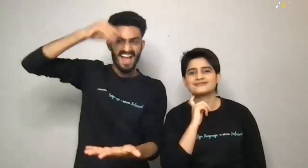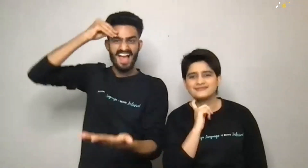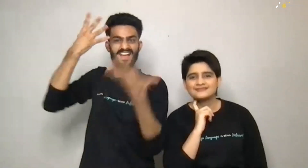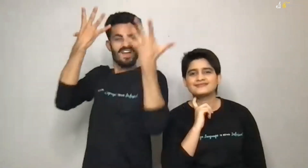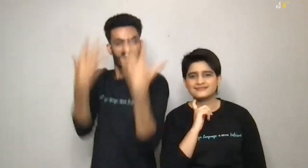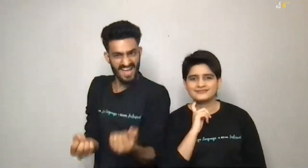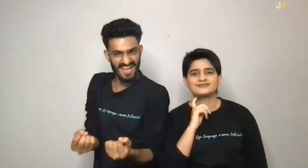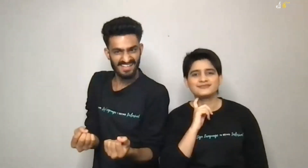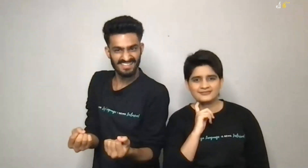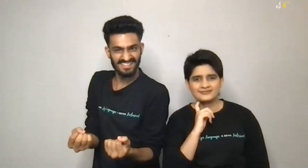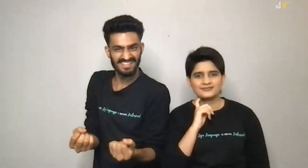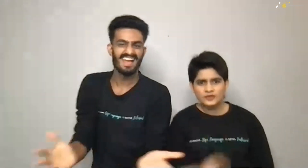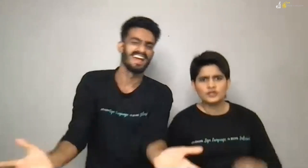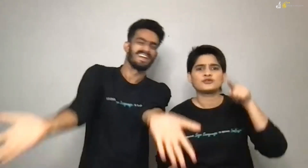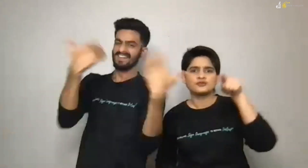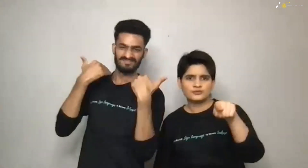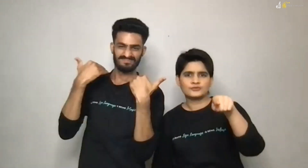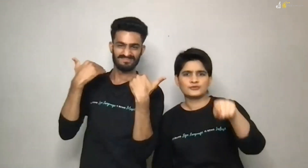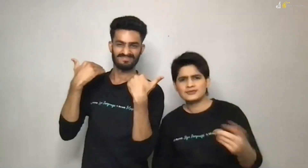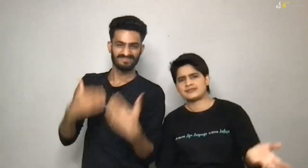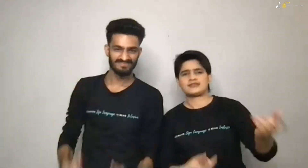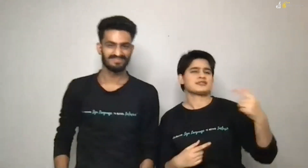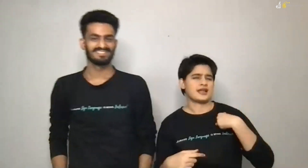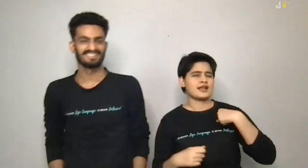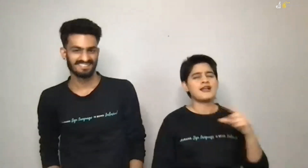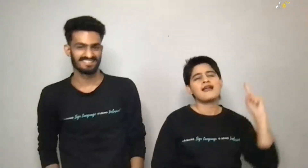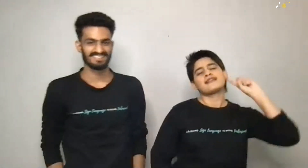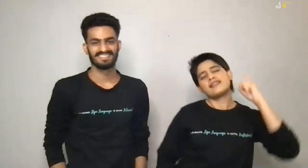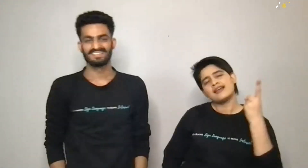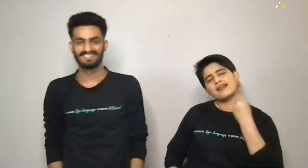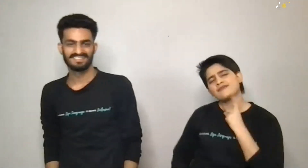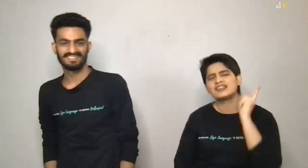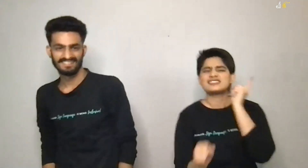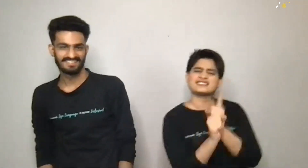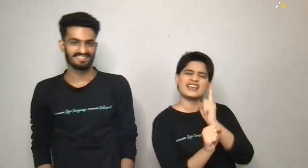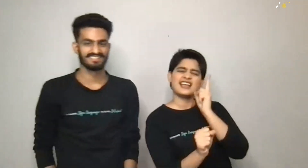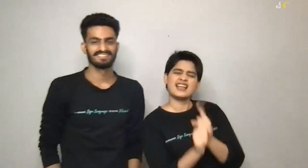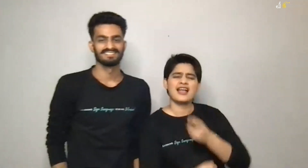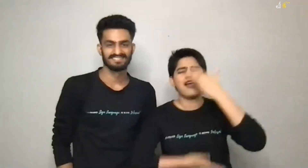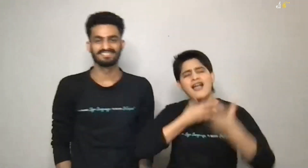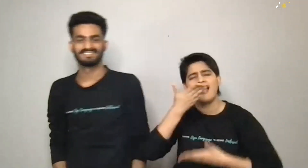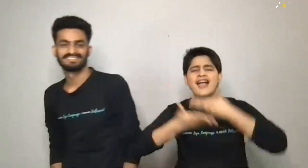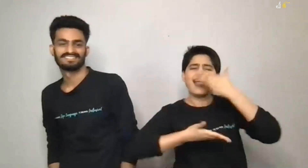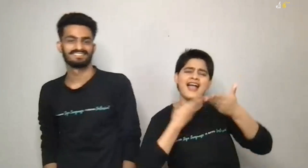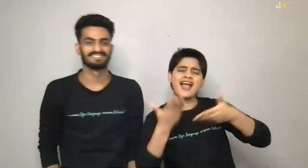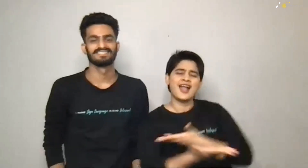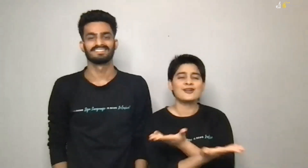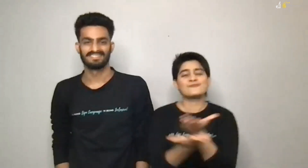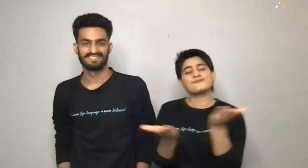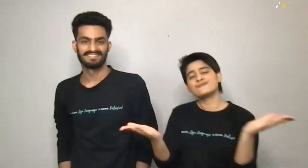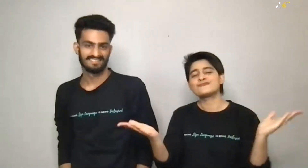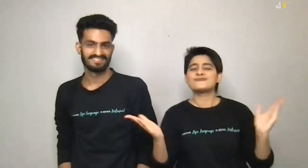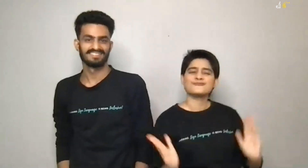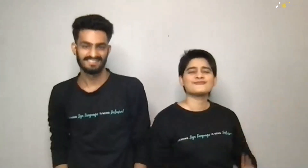You want to learn sign language? Let's come. I am deaf, and